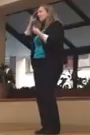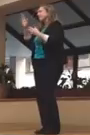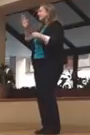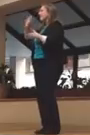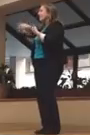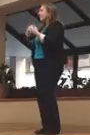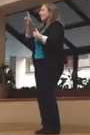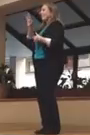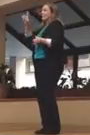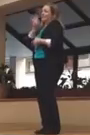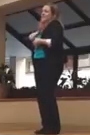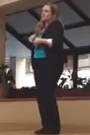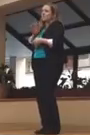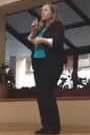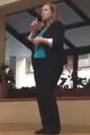So I